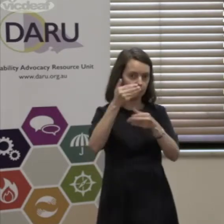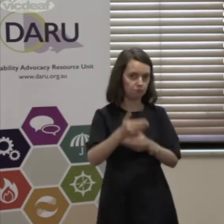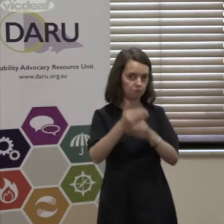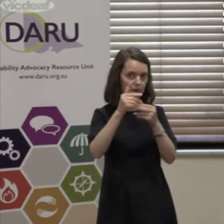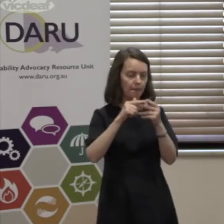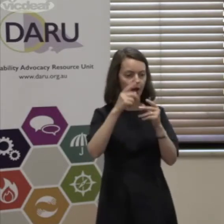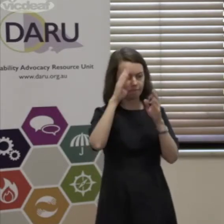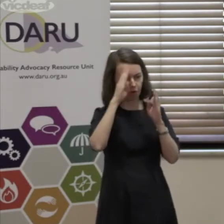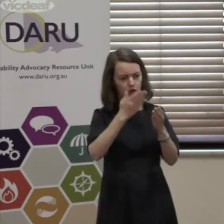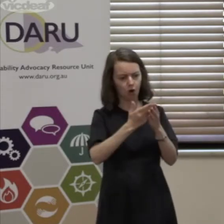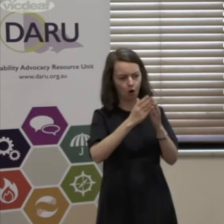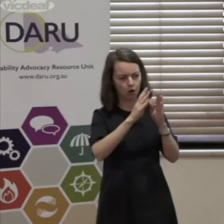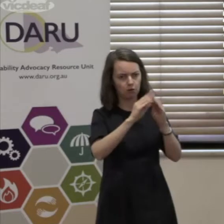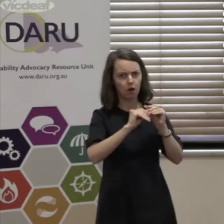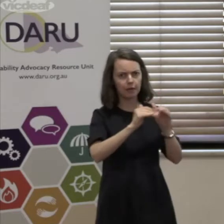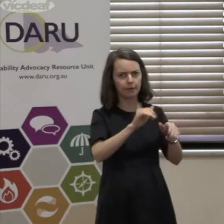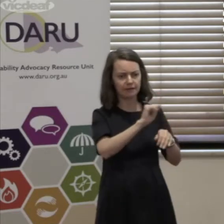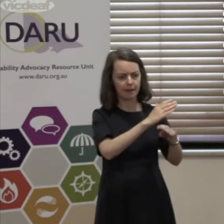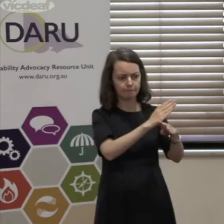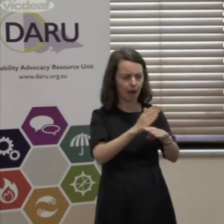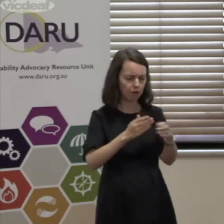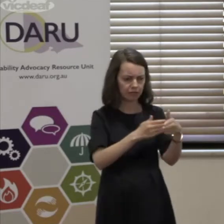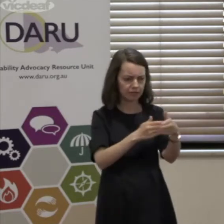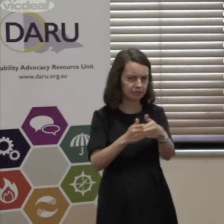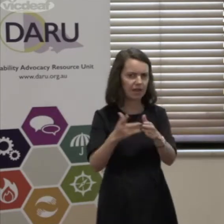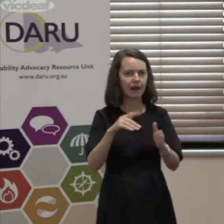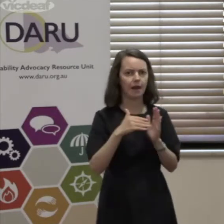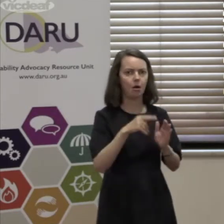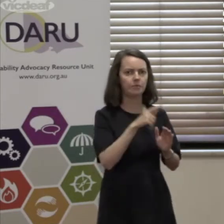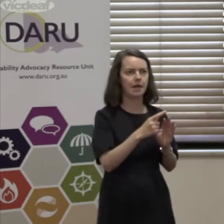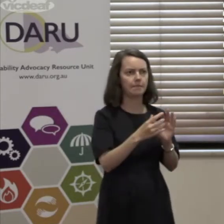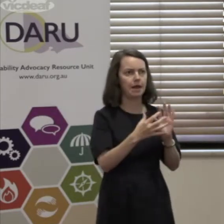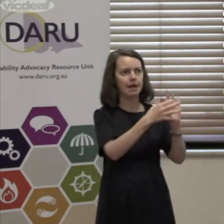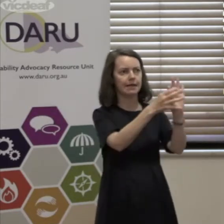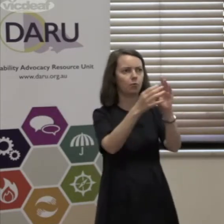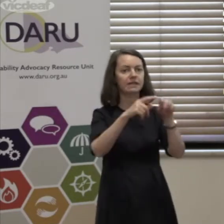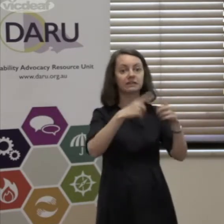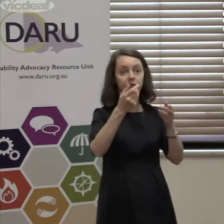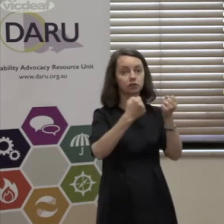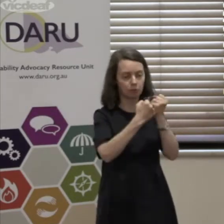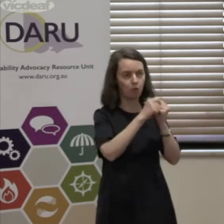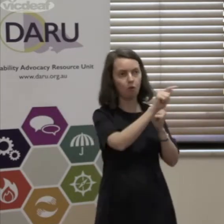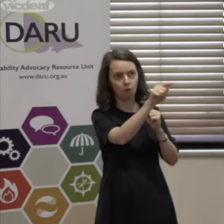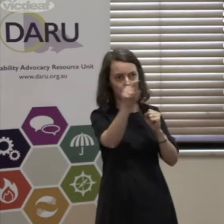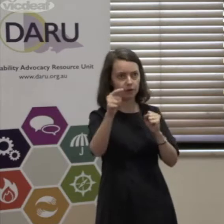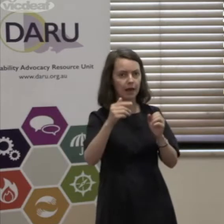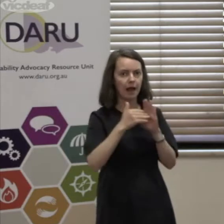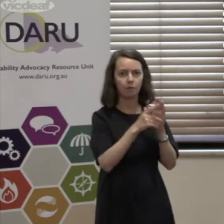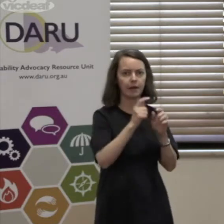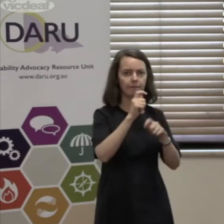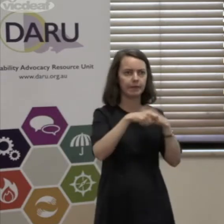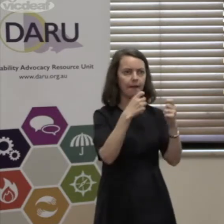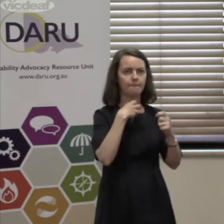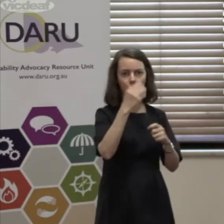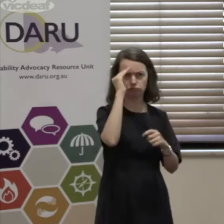reducing complexity in the support environment while assisting the participant to connect with supports and build capacity and resilience.